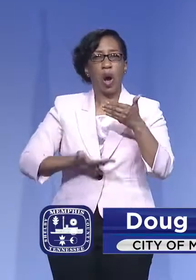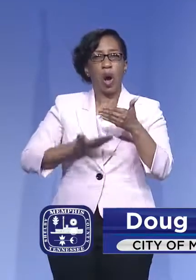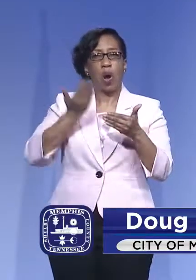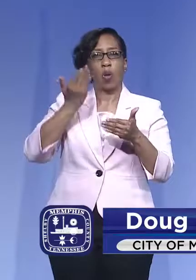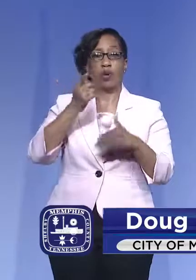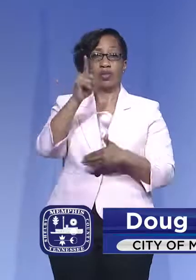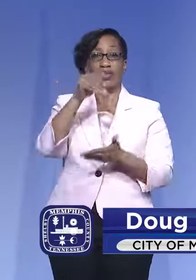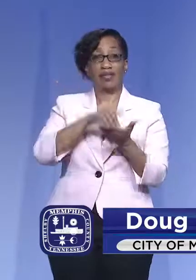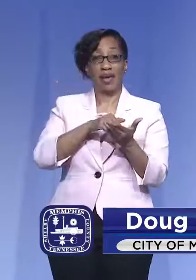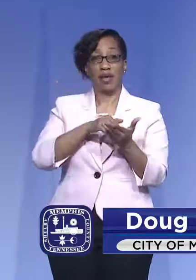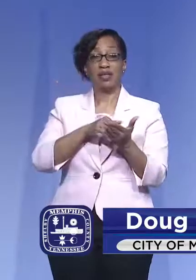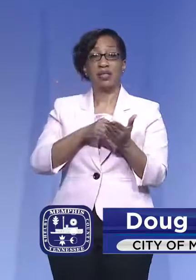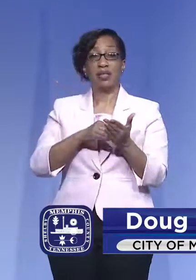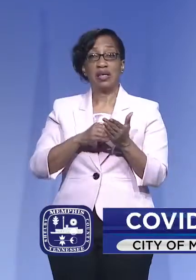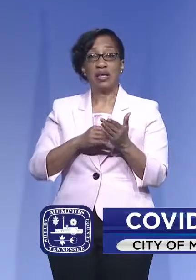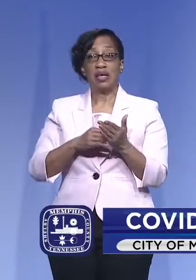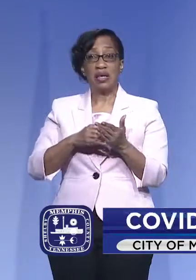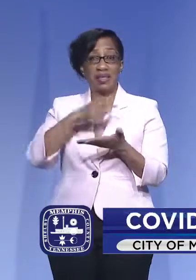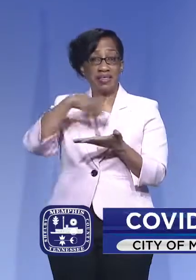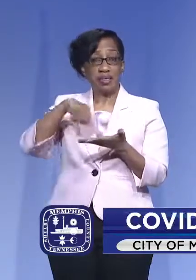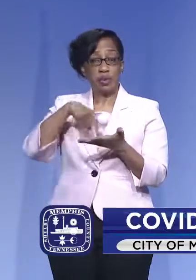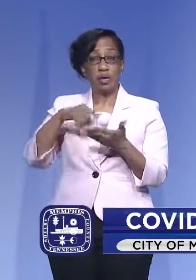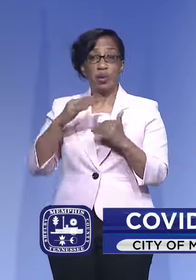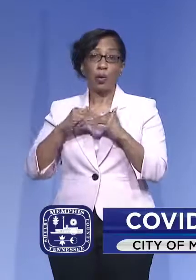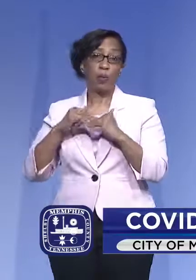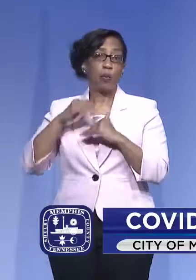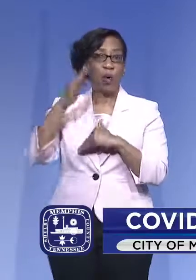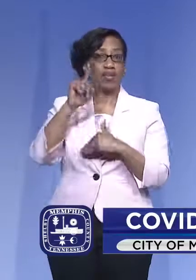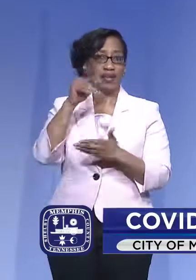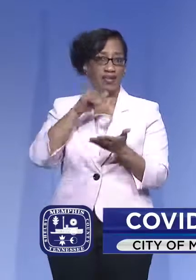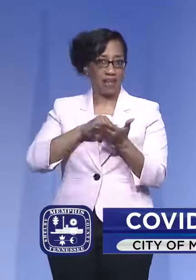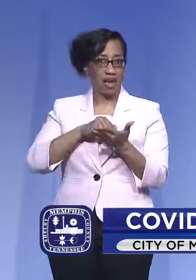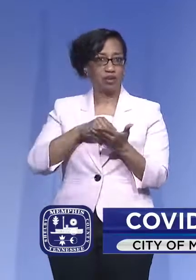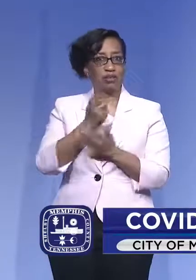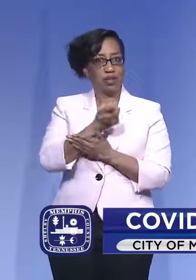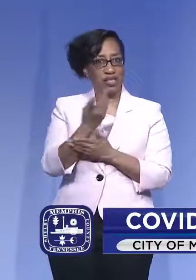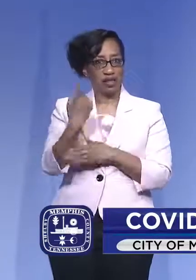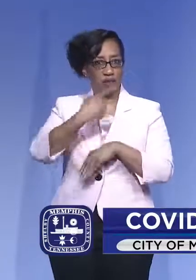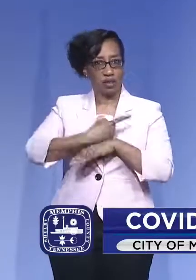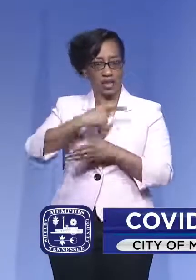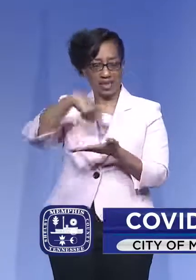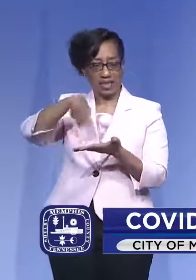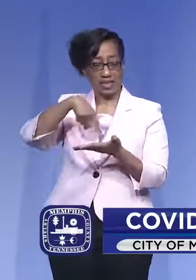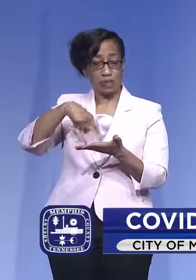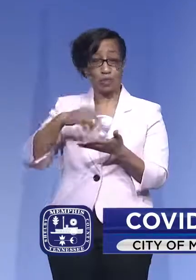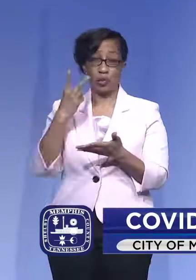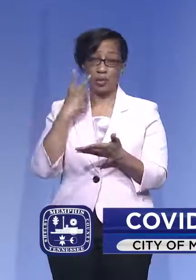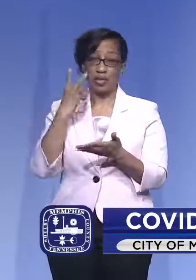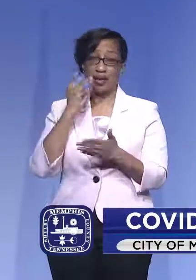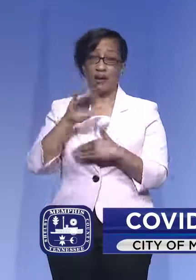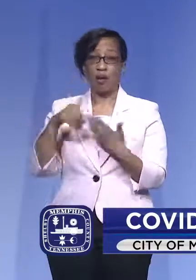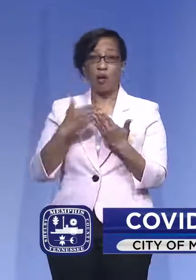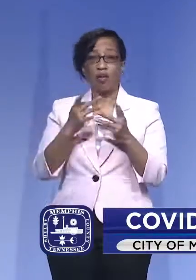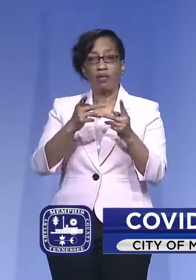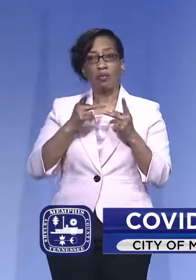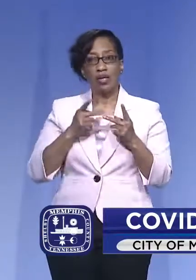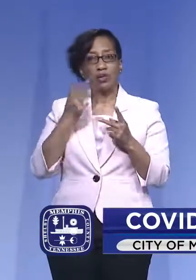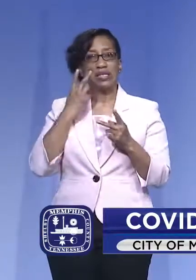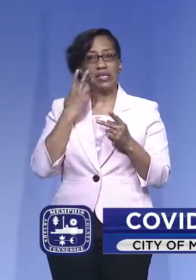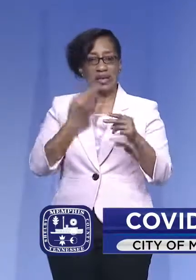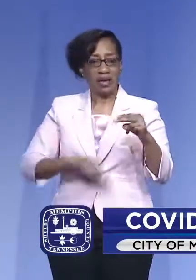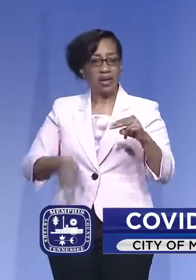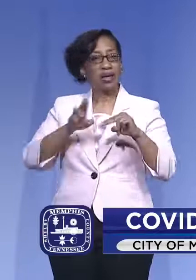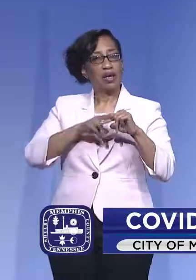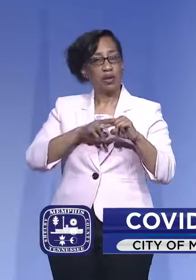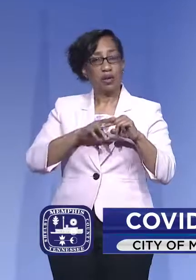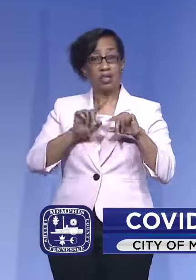were over 1,000 for several days this week. So we're seeing that at all of the sites, you know, a perceptible rise, but not one